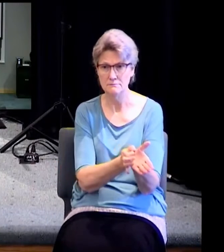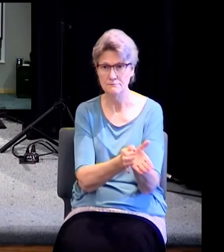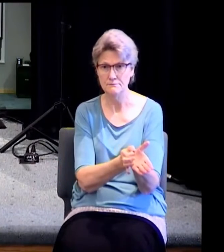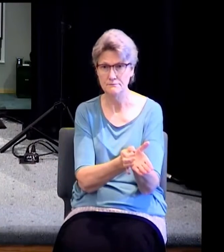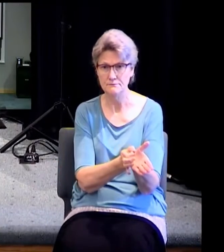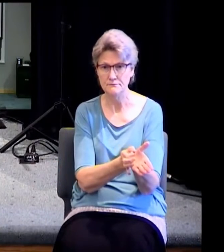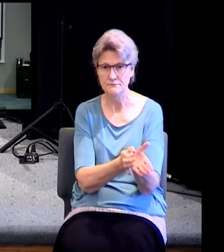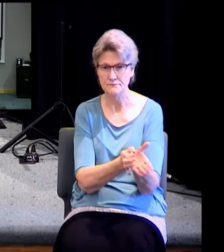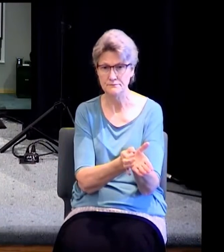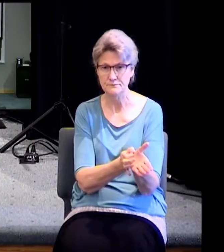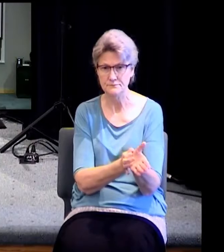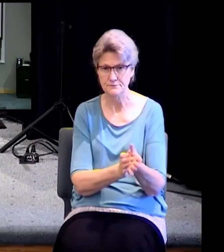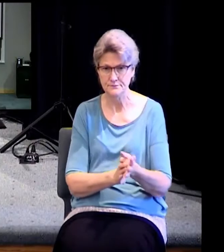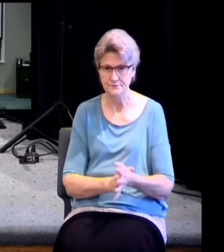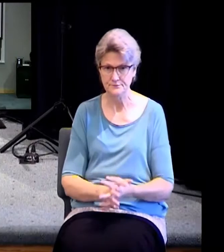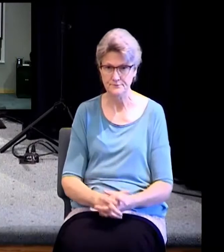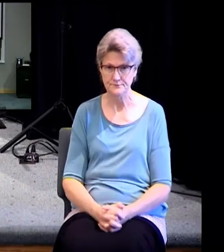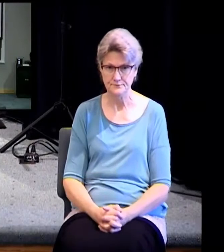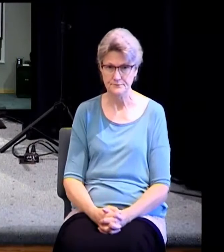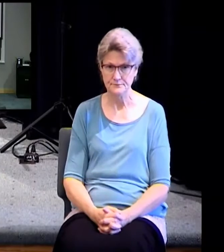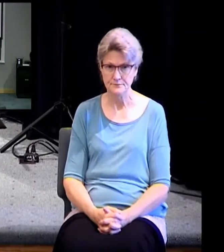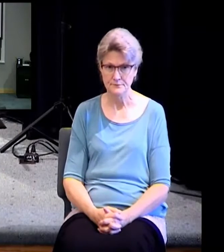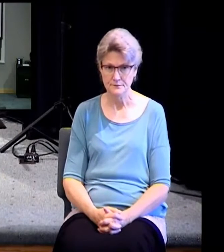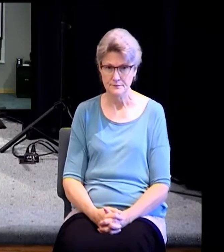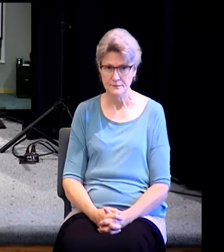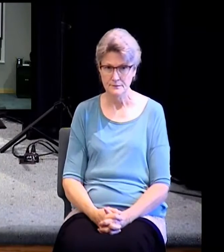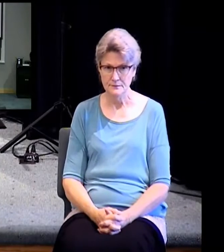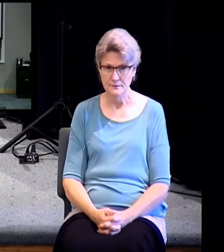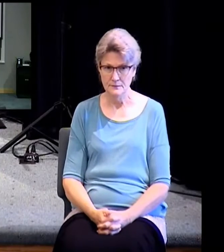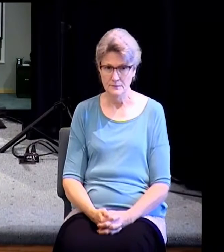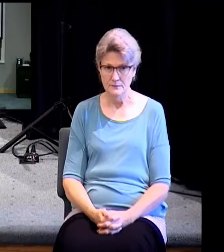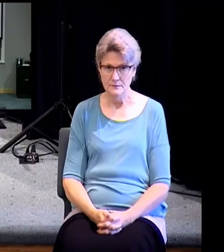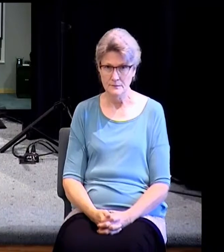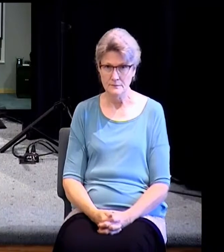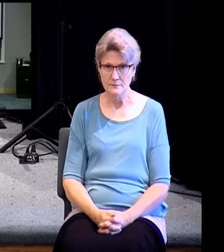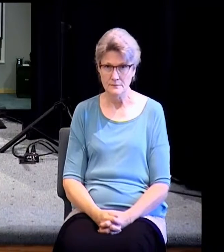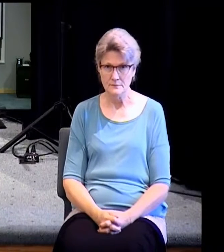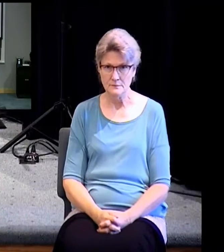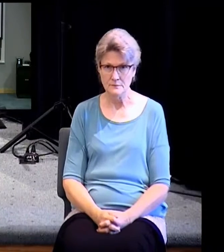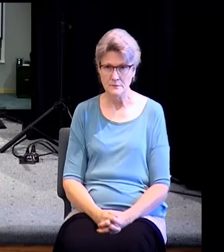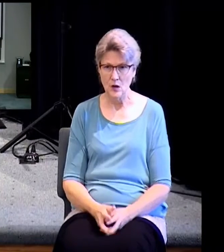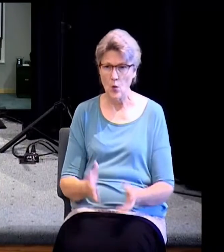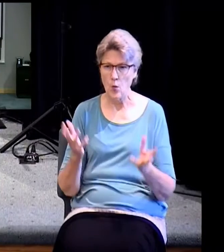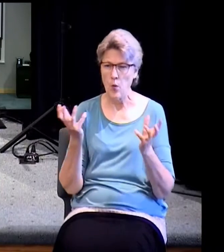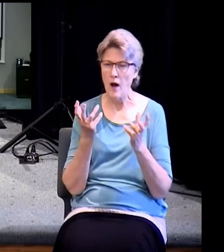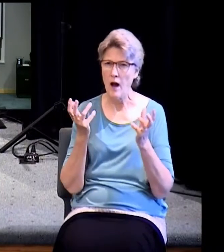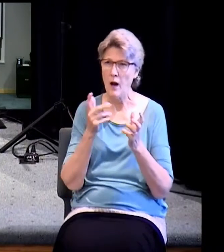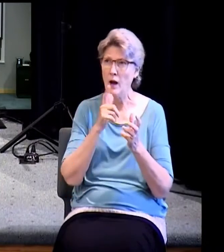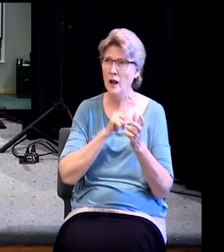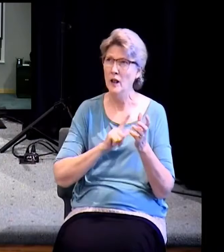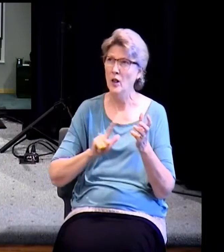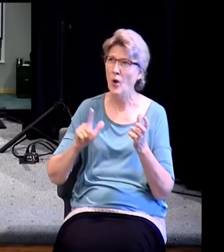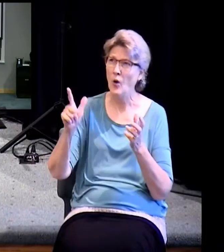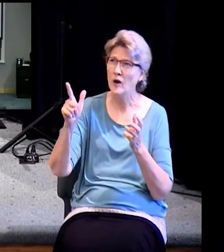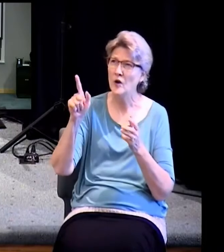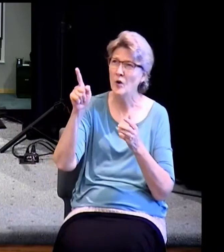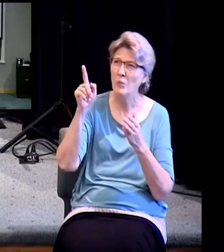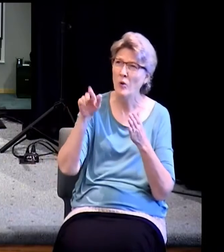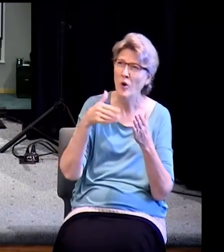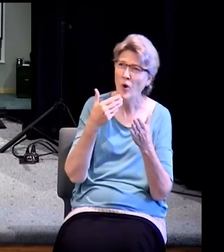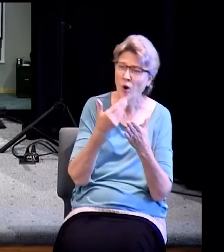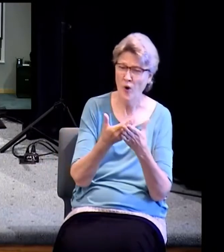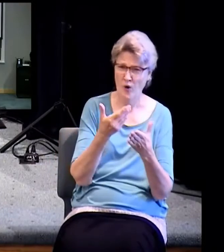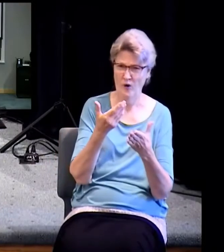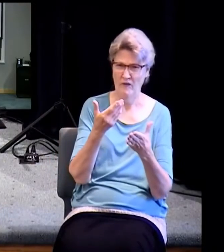Just take a moment. Lord, you went to incredible extent to prove to mankind who you